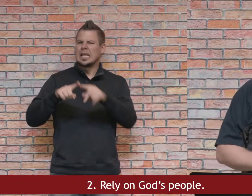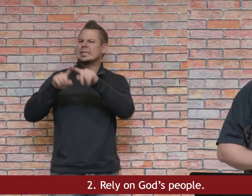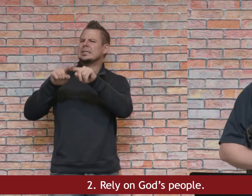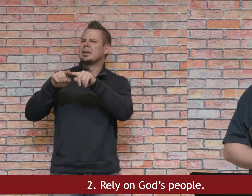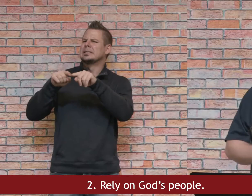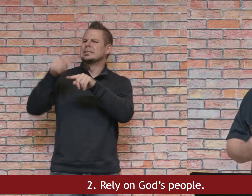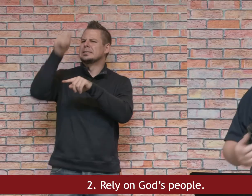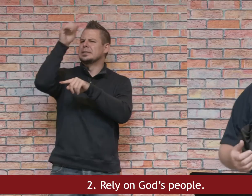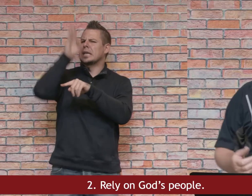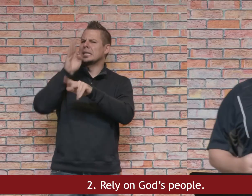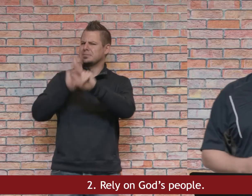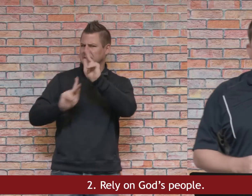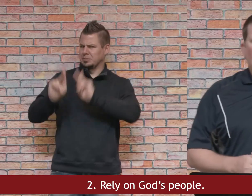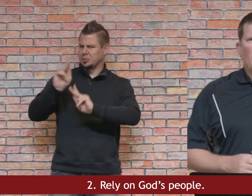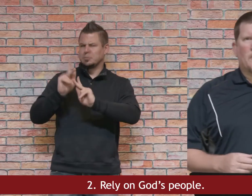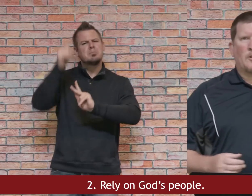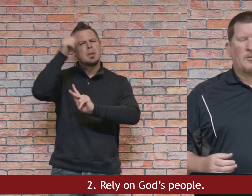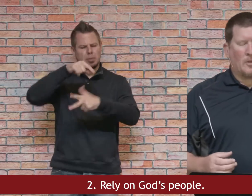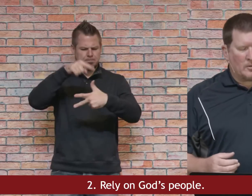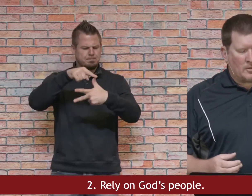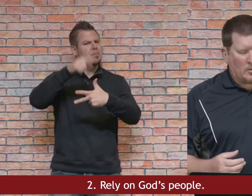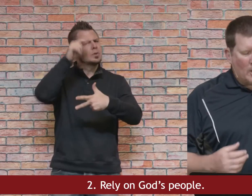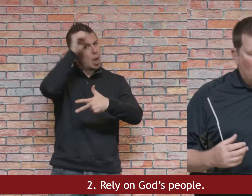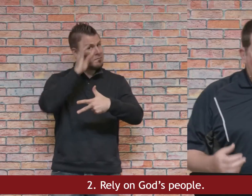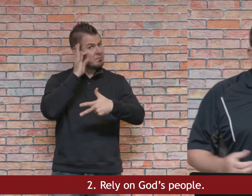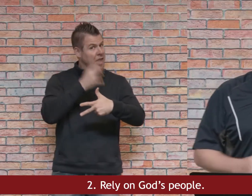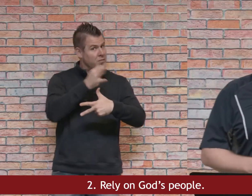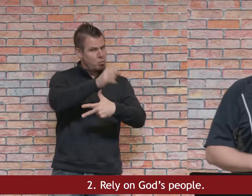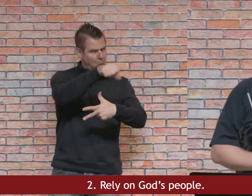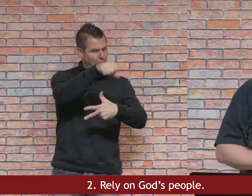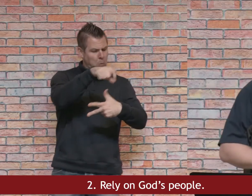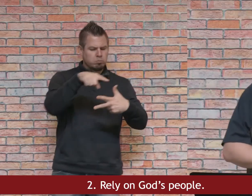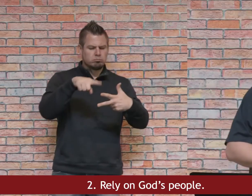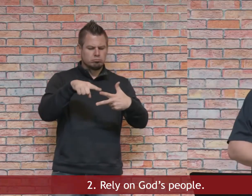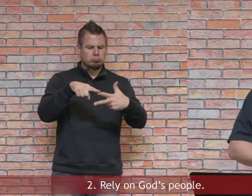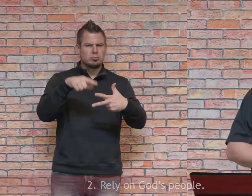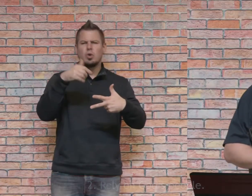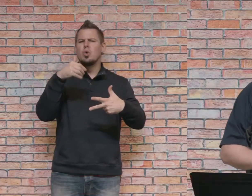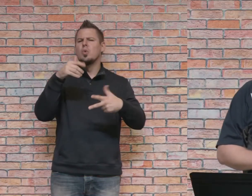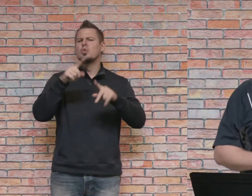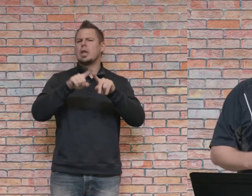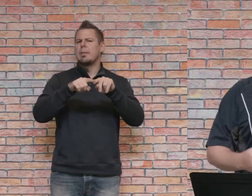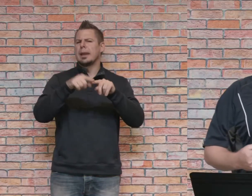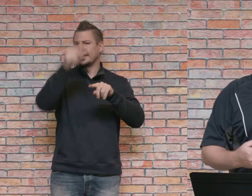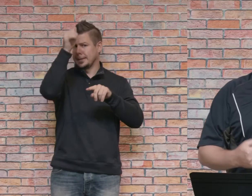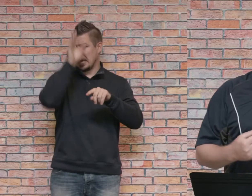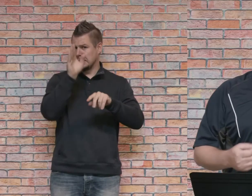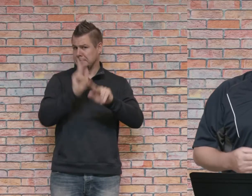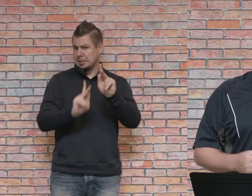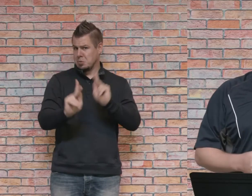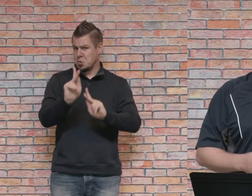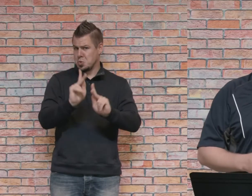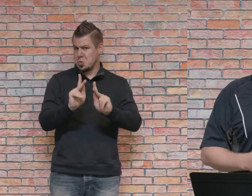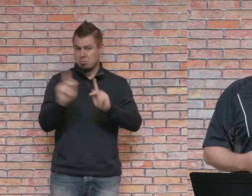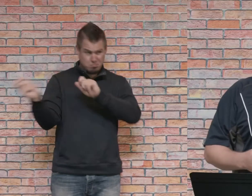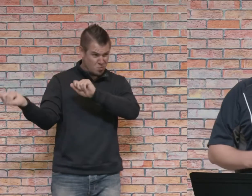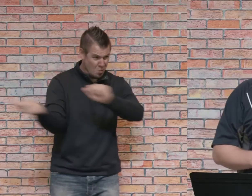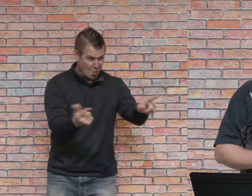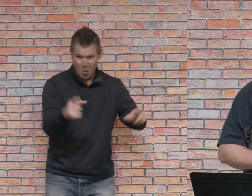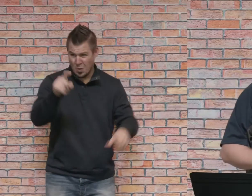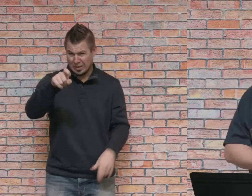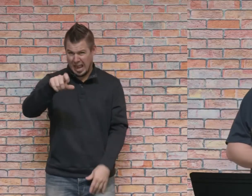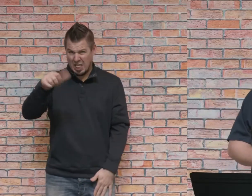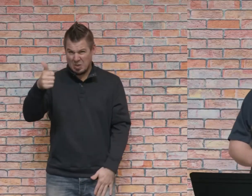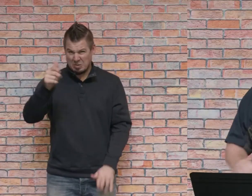people. So you remember God's faithfulness, but you also rely on God's people. You see, we all need others in